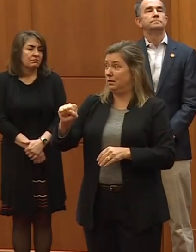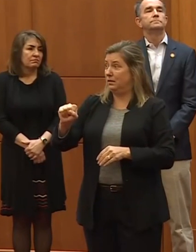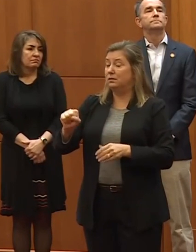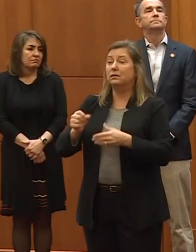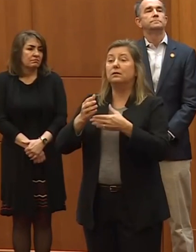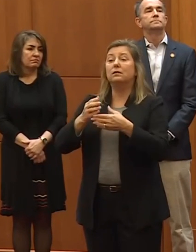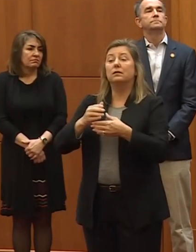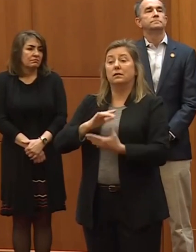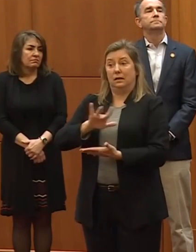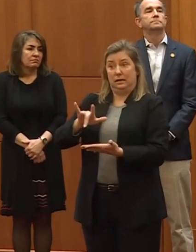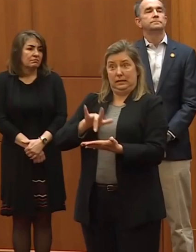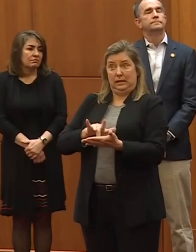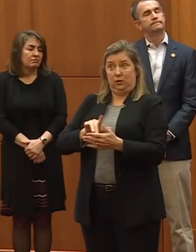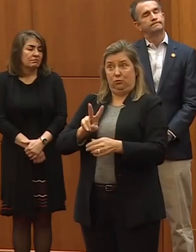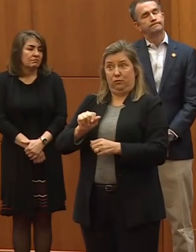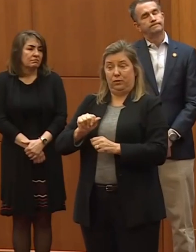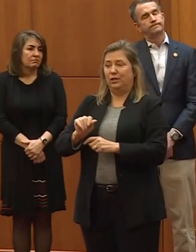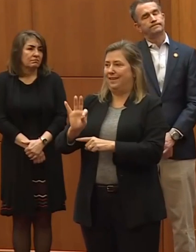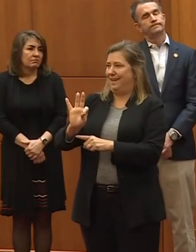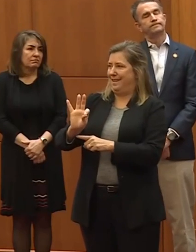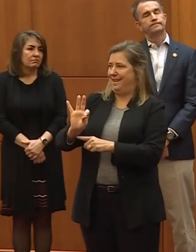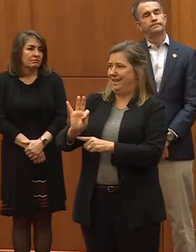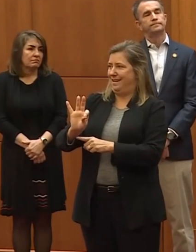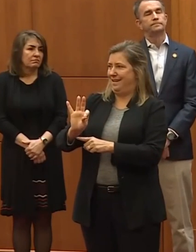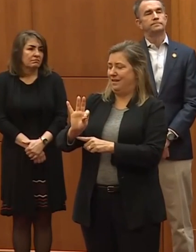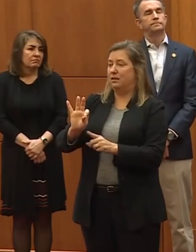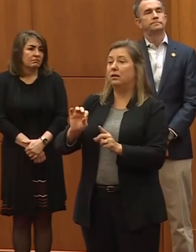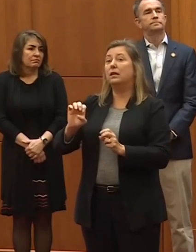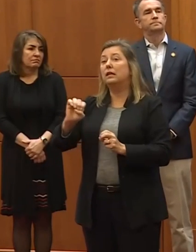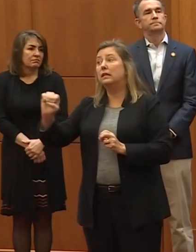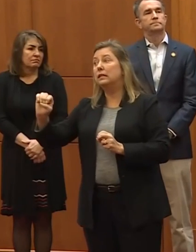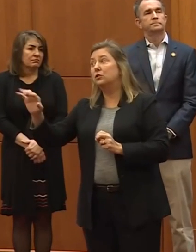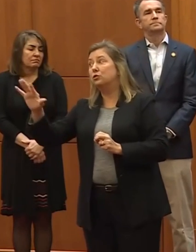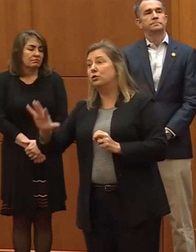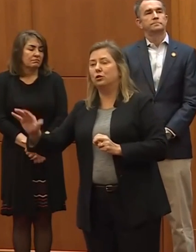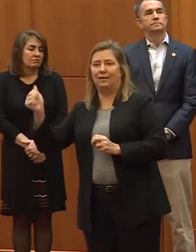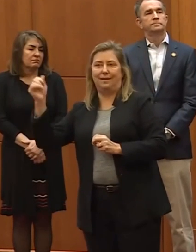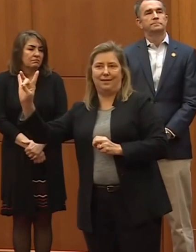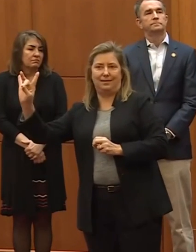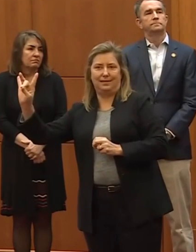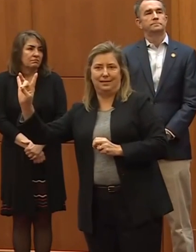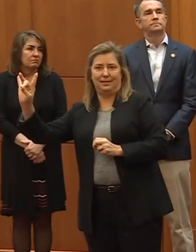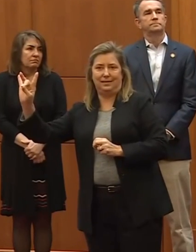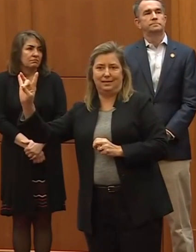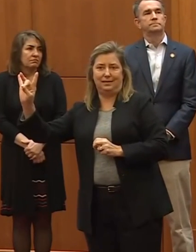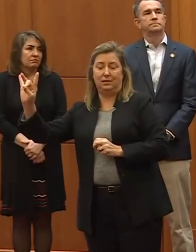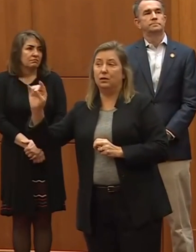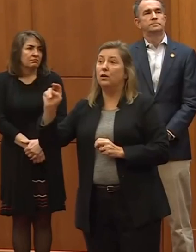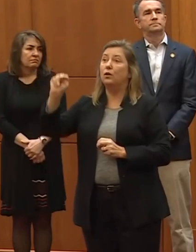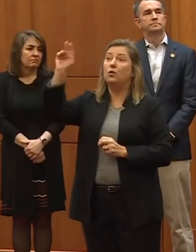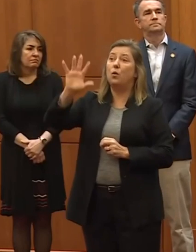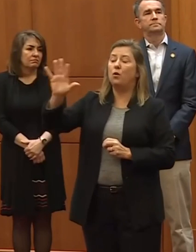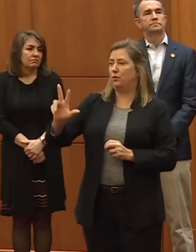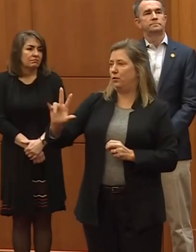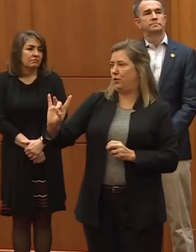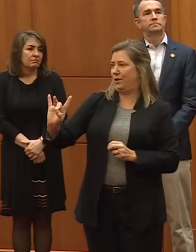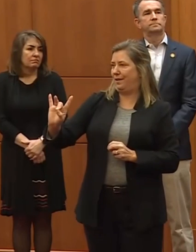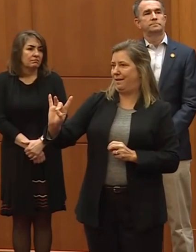9 in central region, 18 in eastern region, 38 in the northern